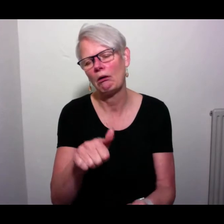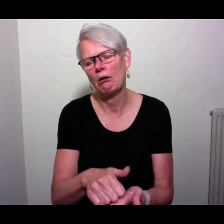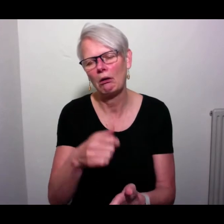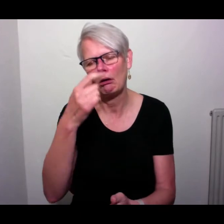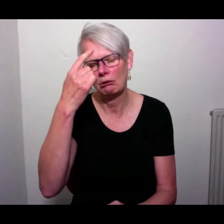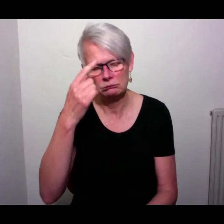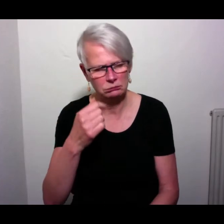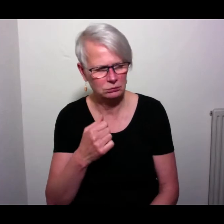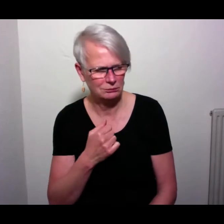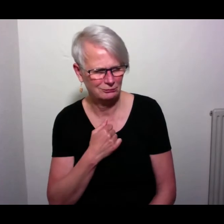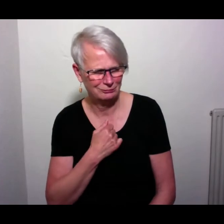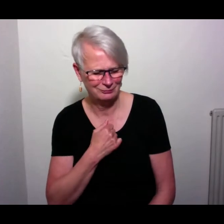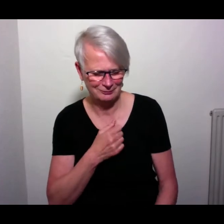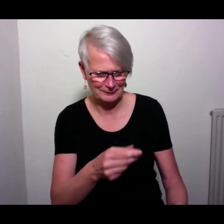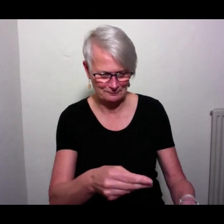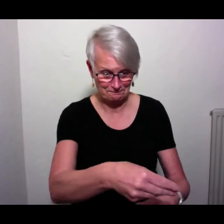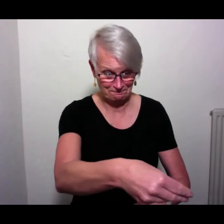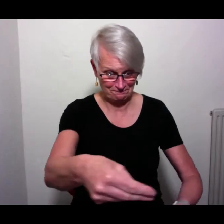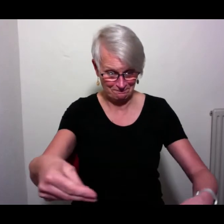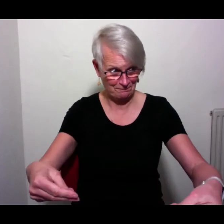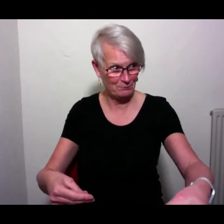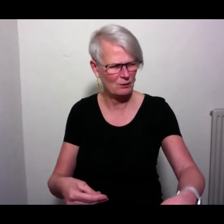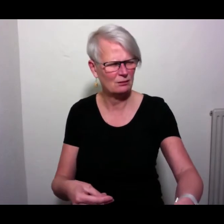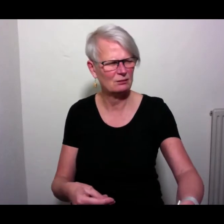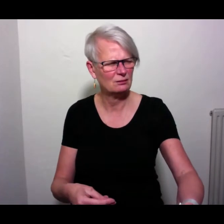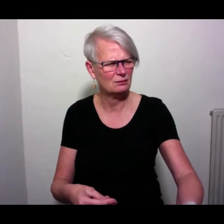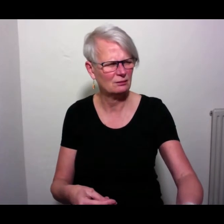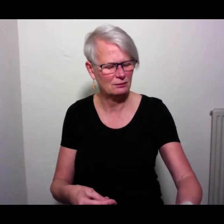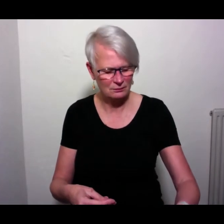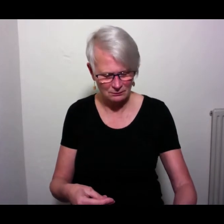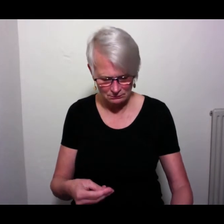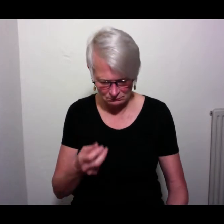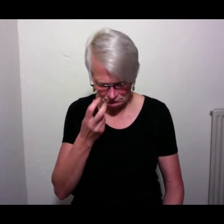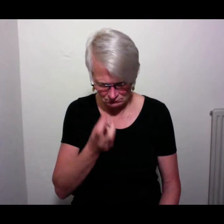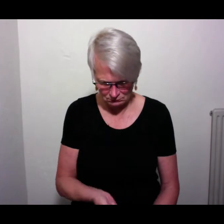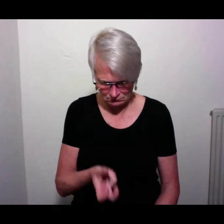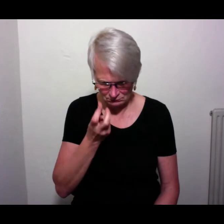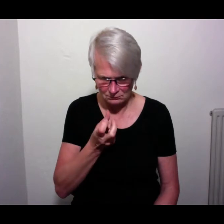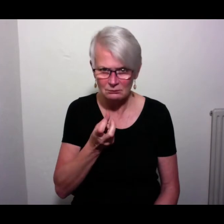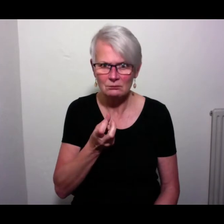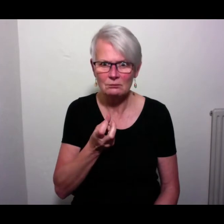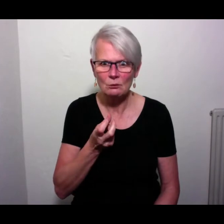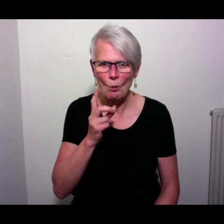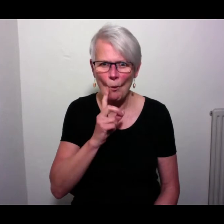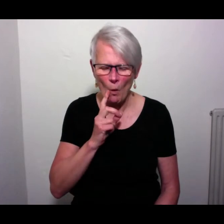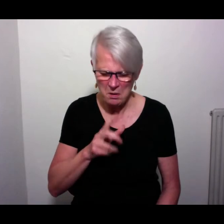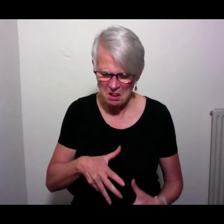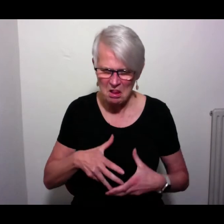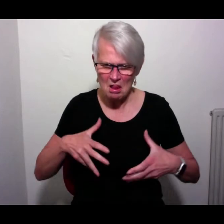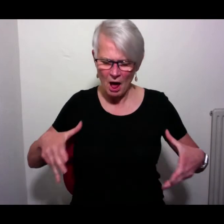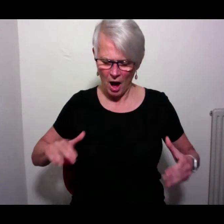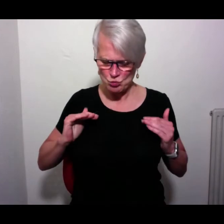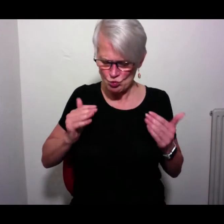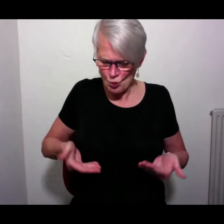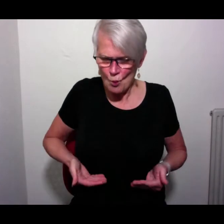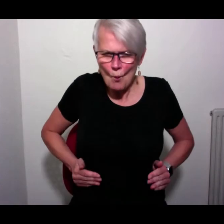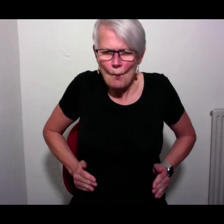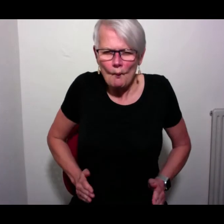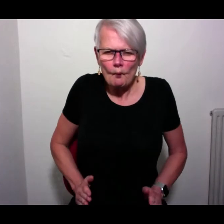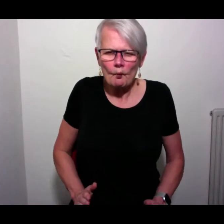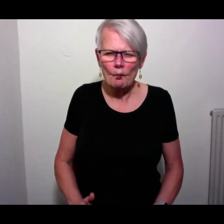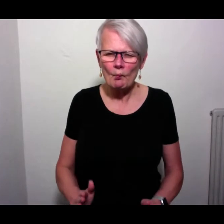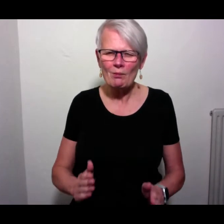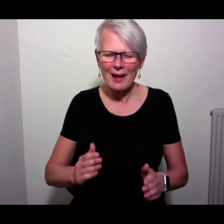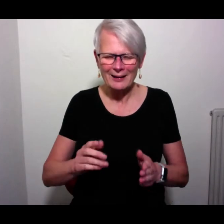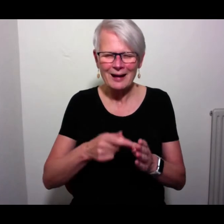blueprint to a brighter, new future for us all. She turns it round carefully to show me. A very large lady